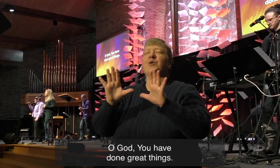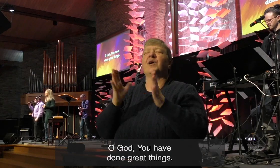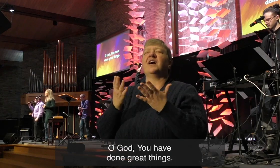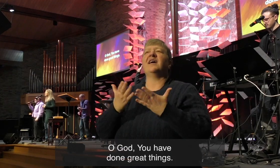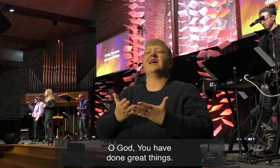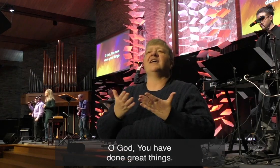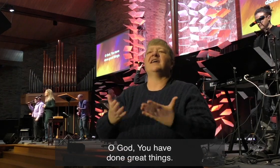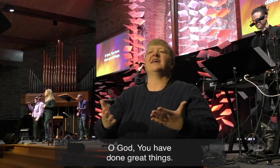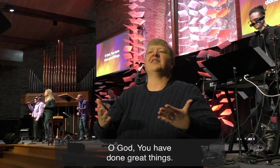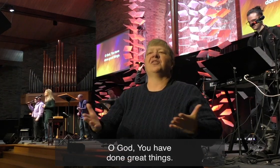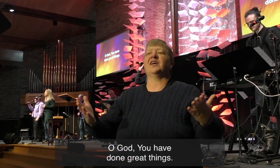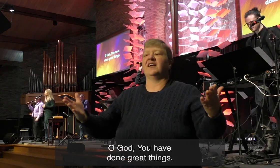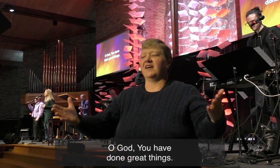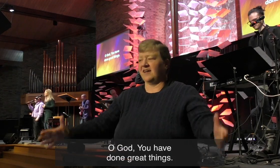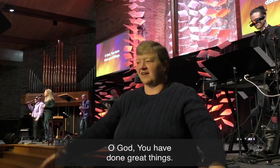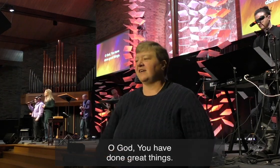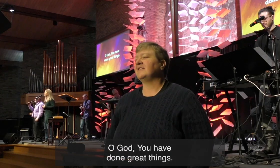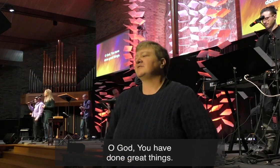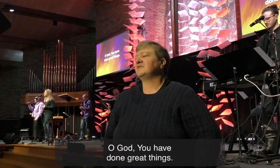done great